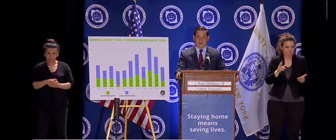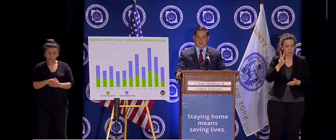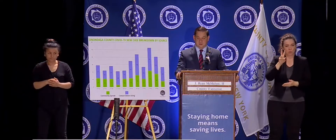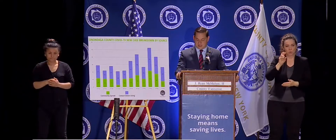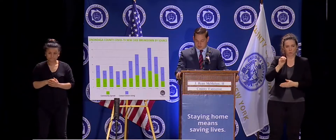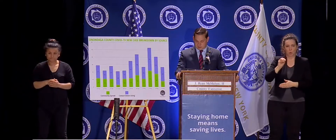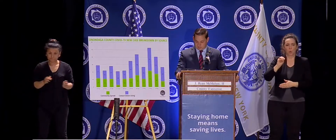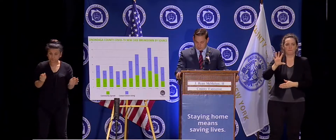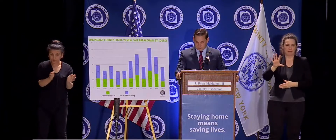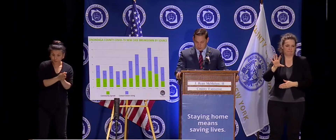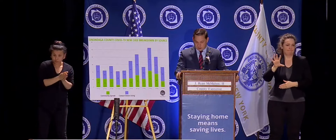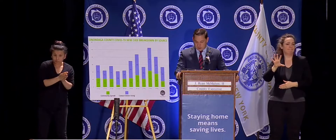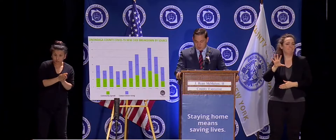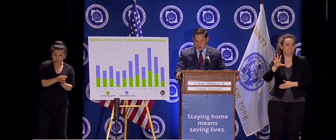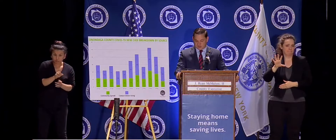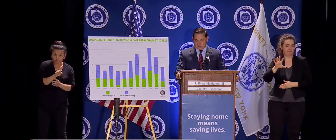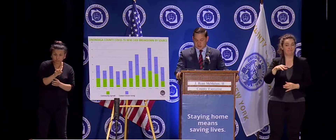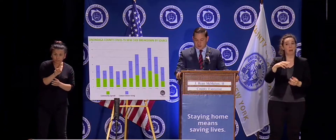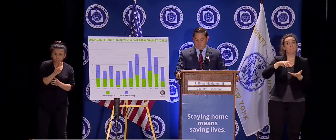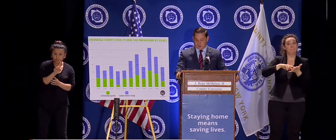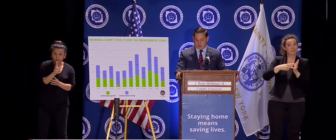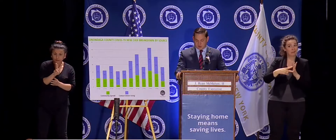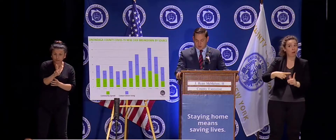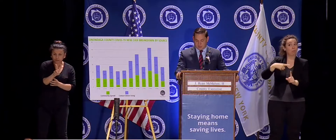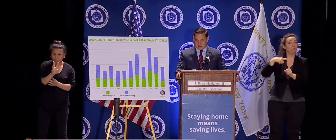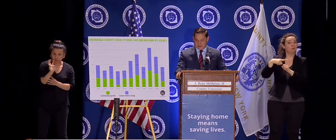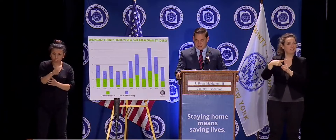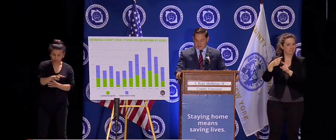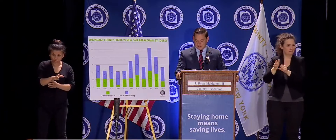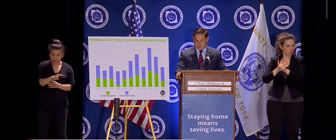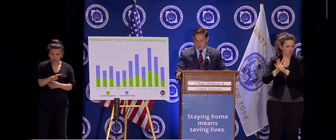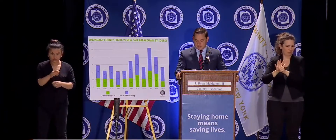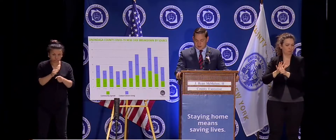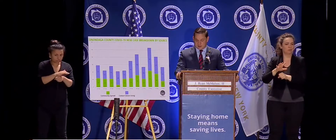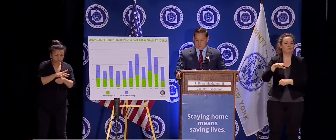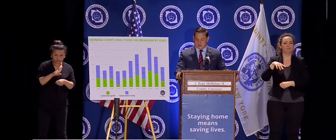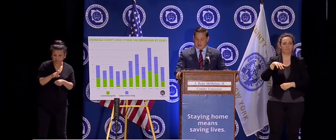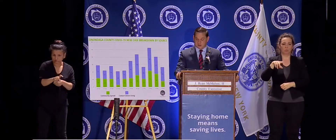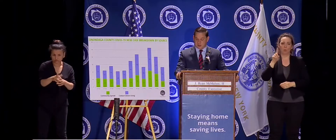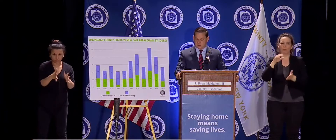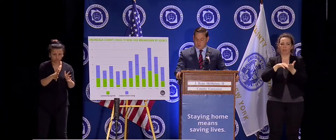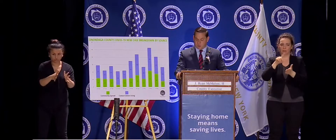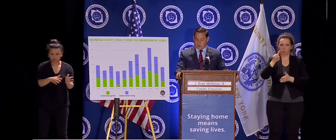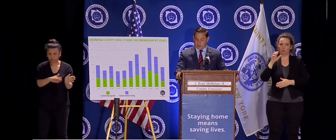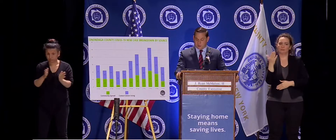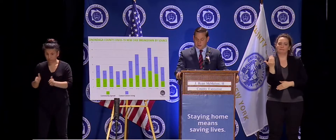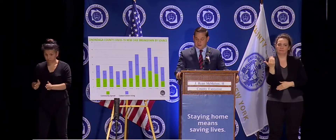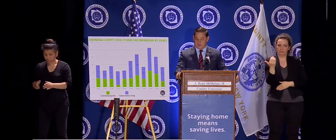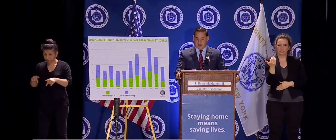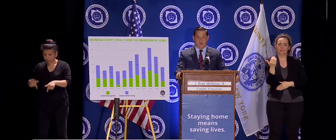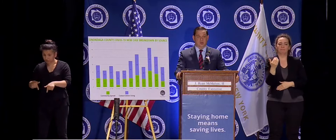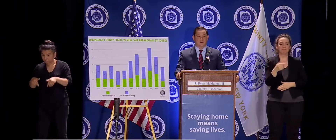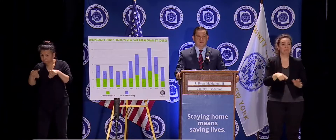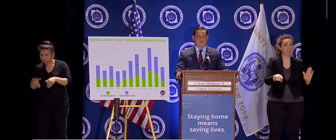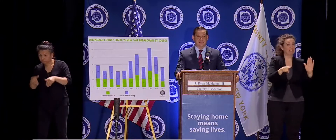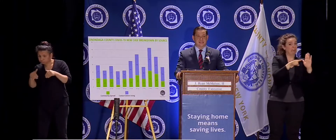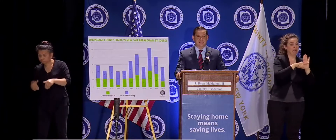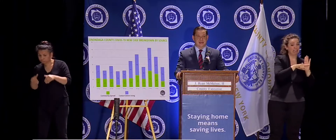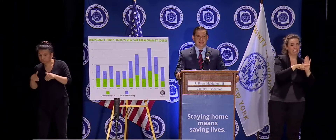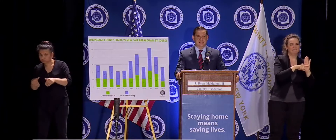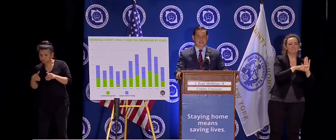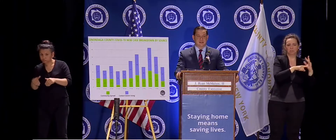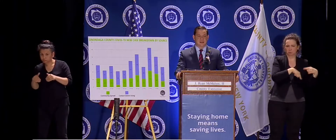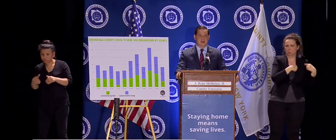12,344 negative tests. We have 642 pending tests. Since yesterday's reporting, we did